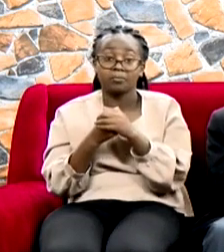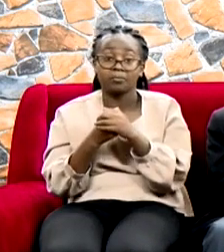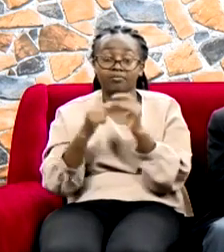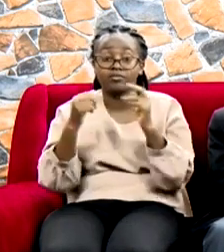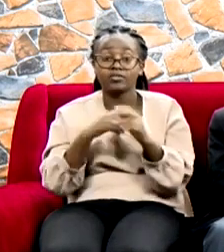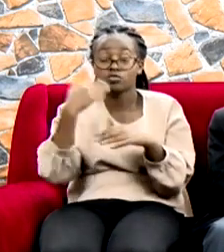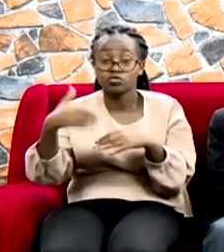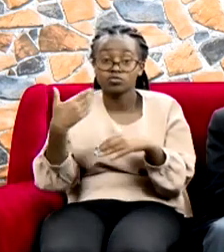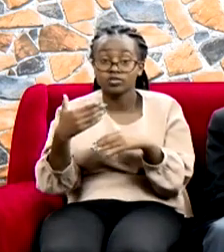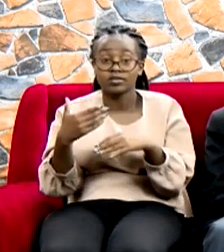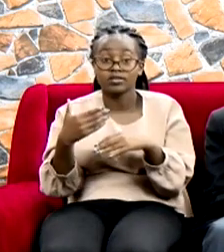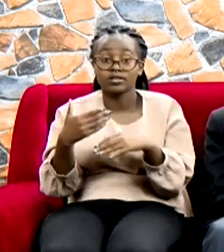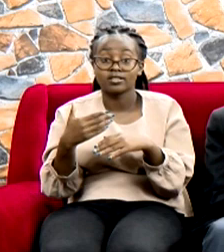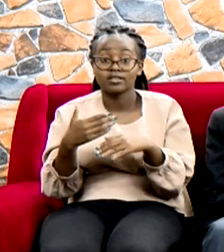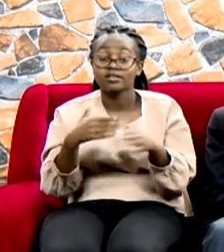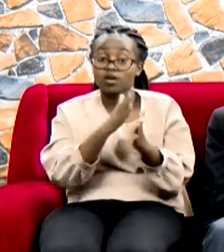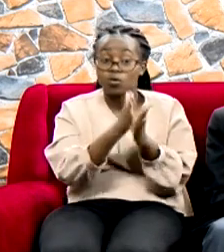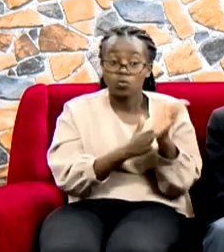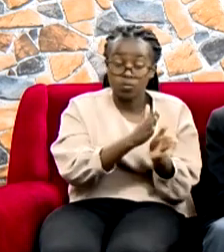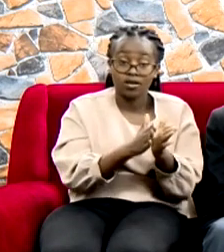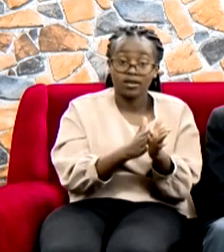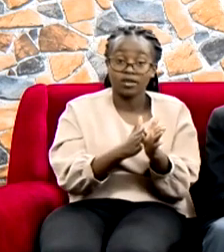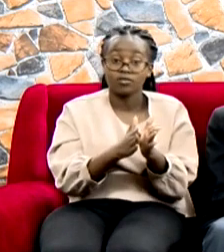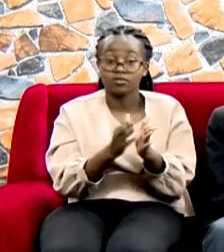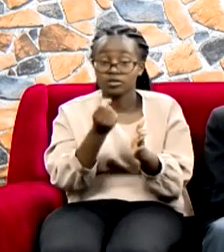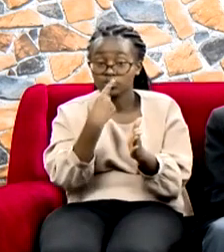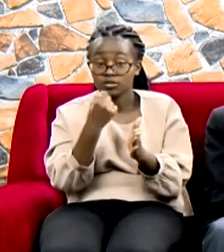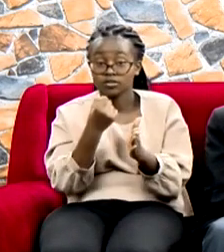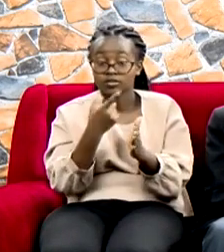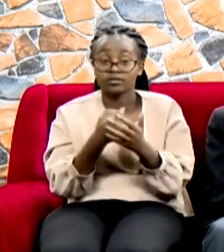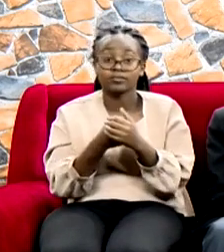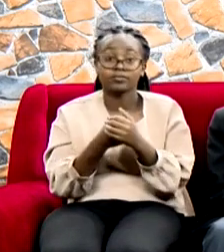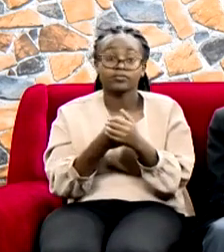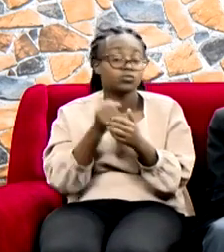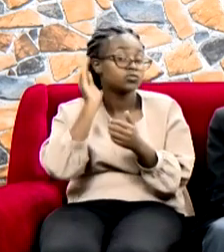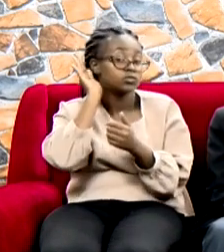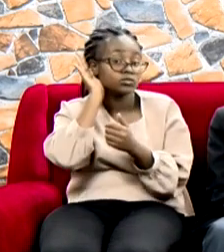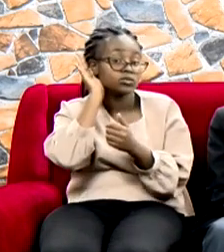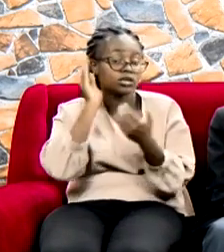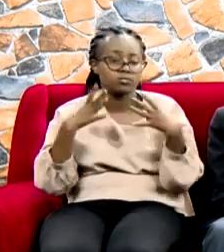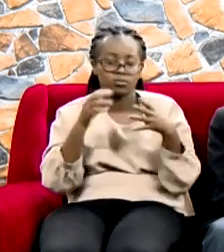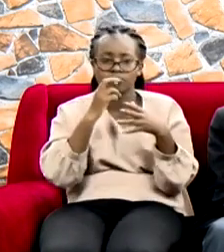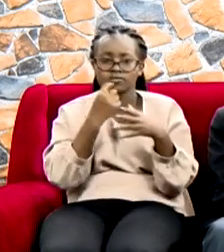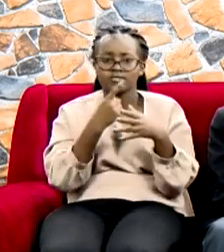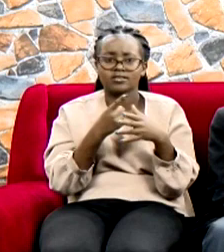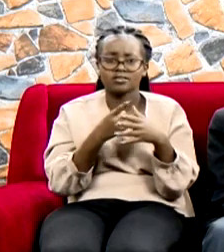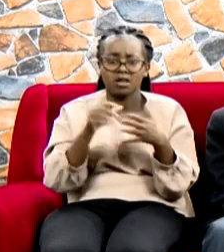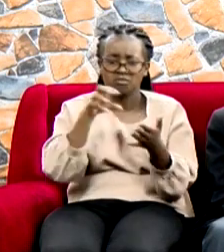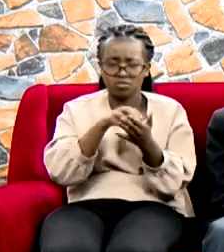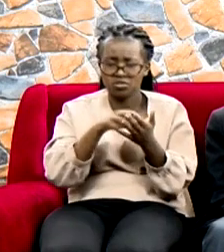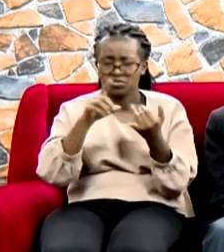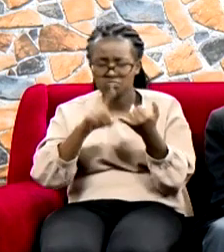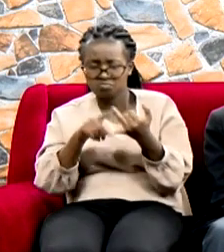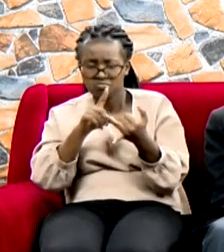there's usually a laid down criteria for diagnosis for any condition. So you'll hear in forums people saying that condition A or condition